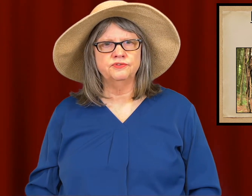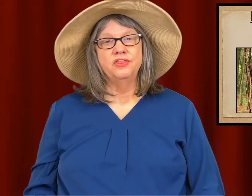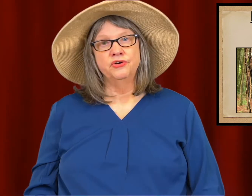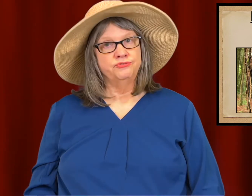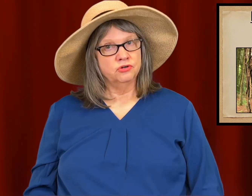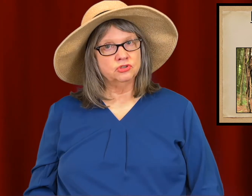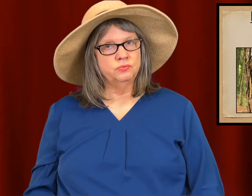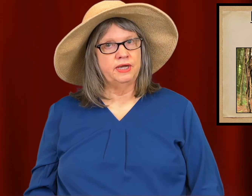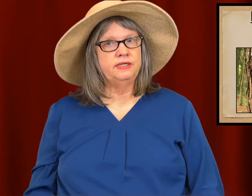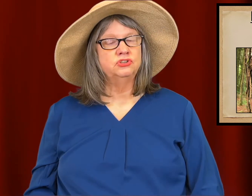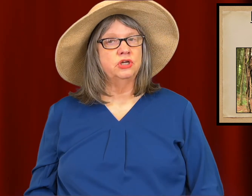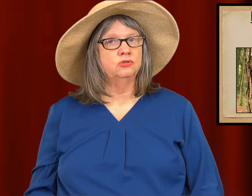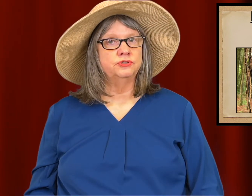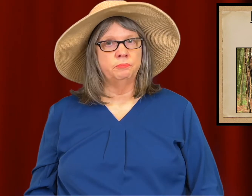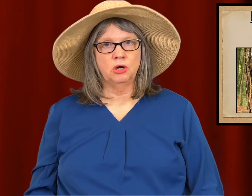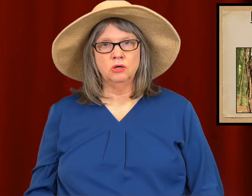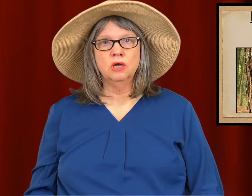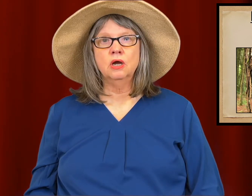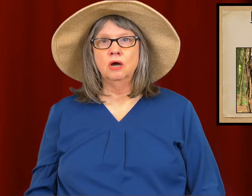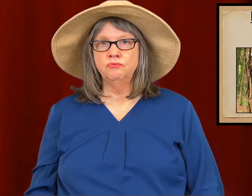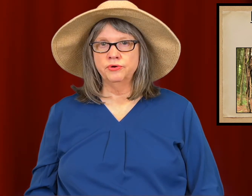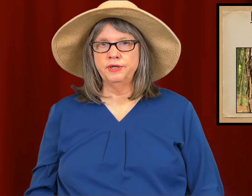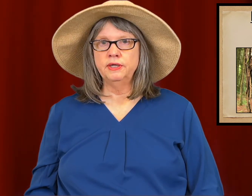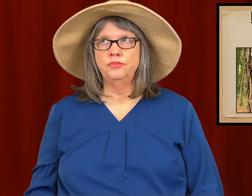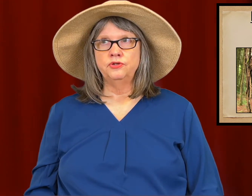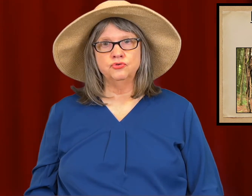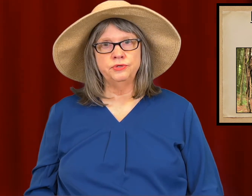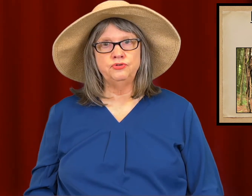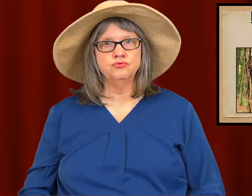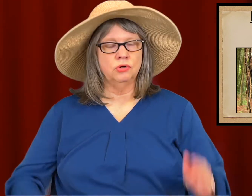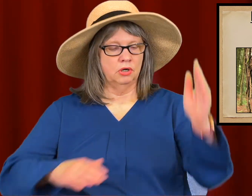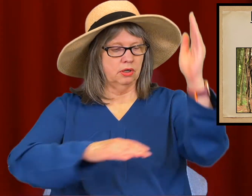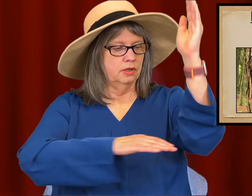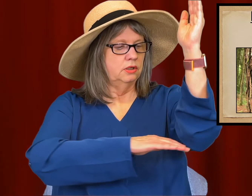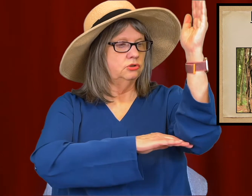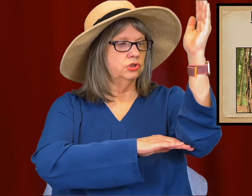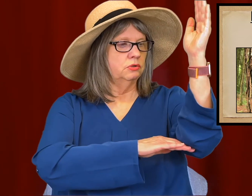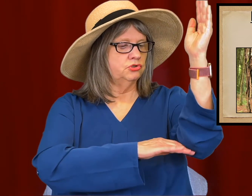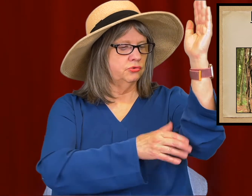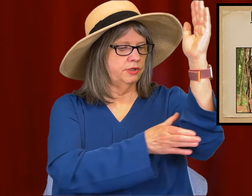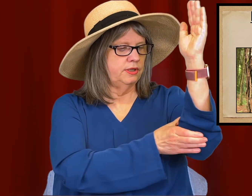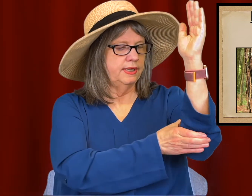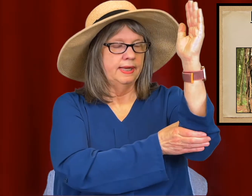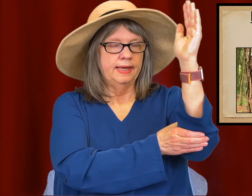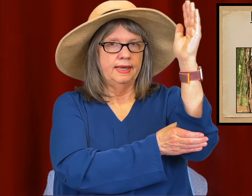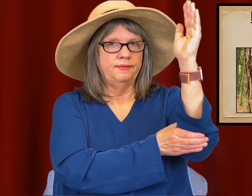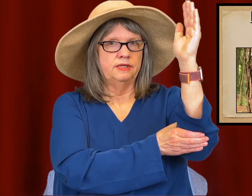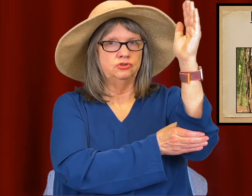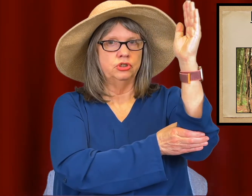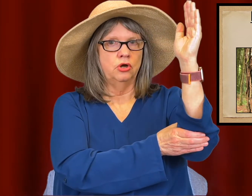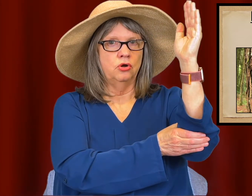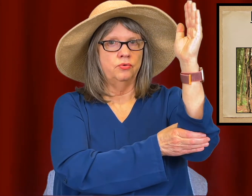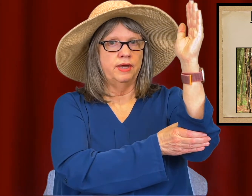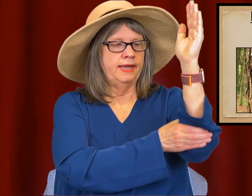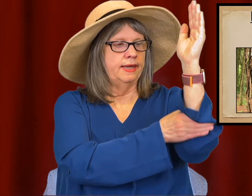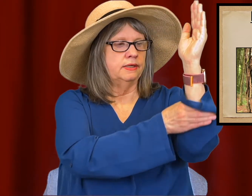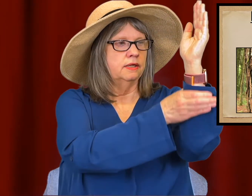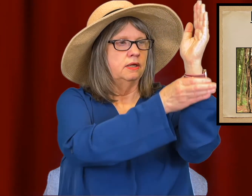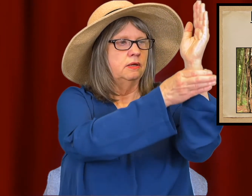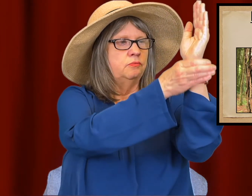The first way shows the bark covering the tree trunk. Show a tree and then show the hand